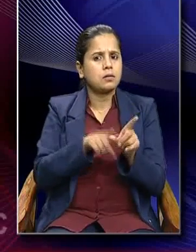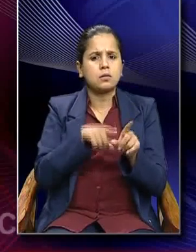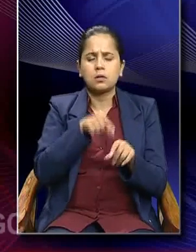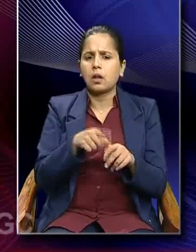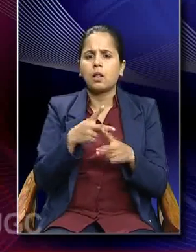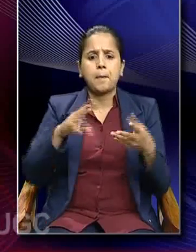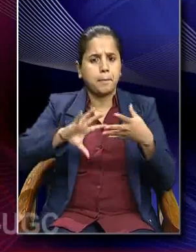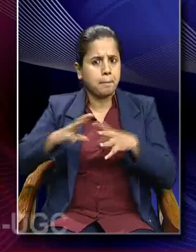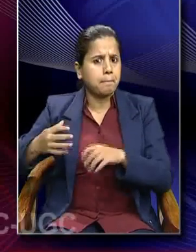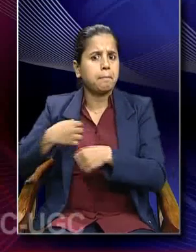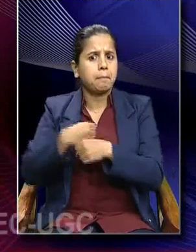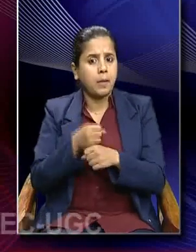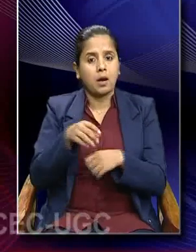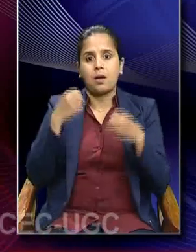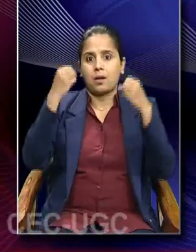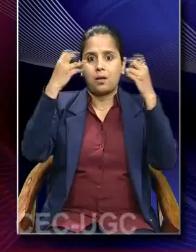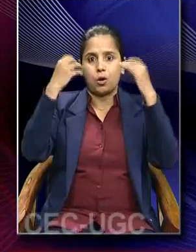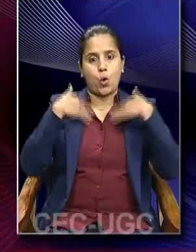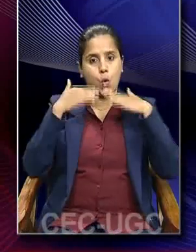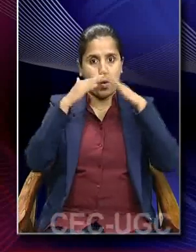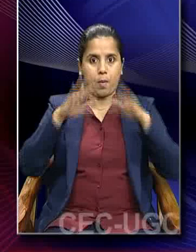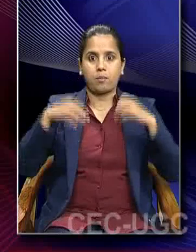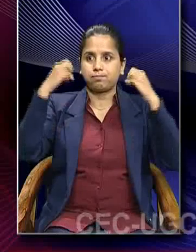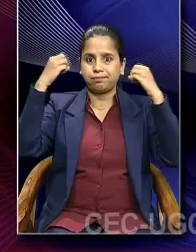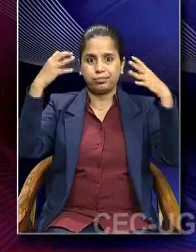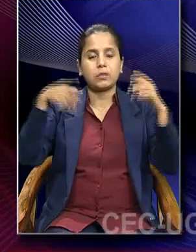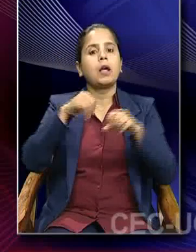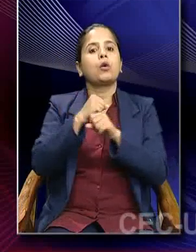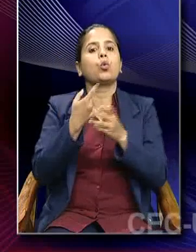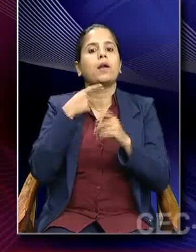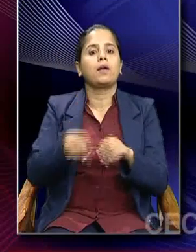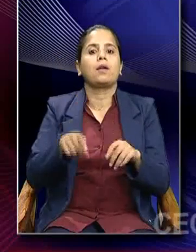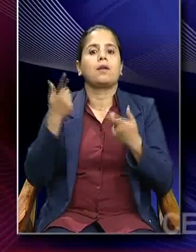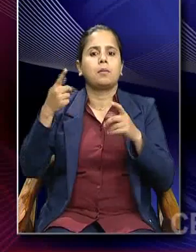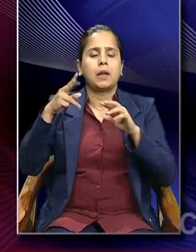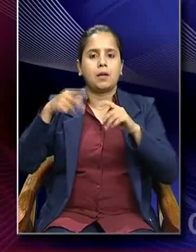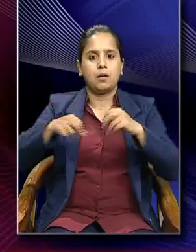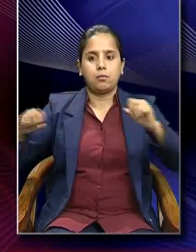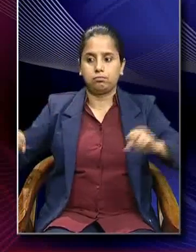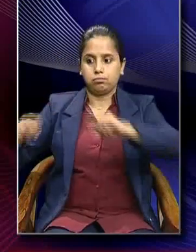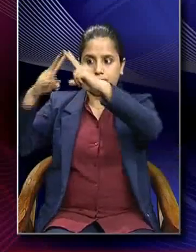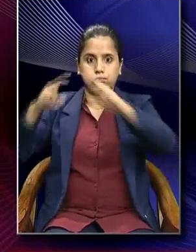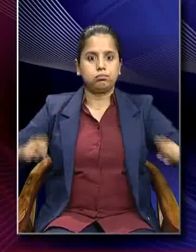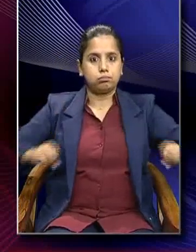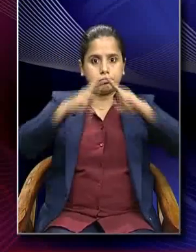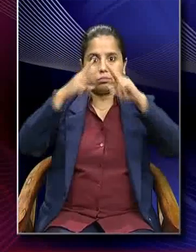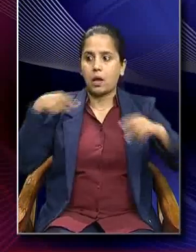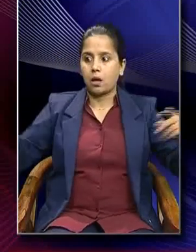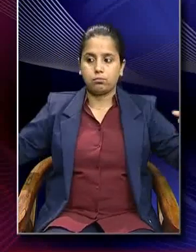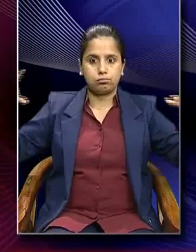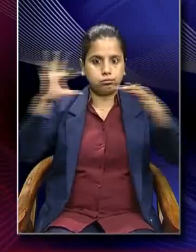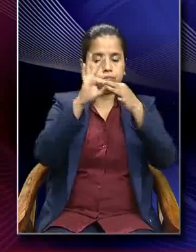while we get electricity in our houses through the grid, this particular connectivity, grid